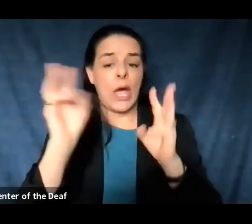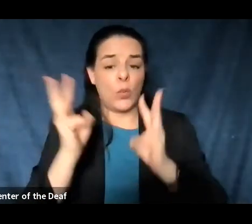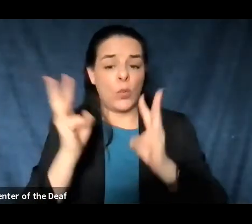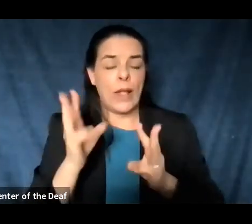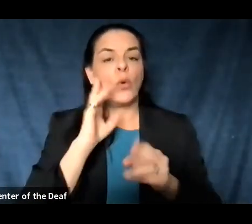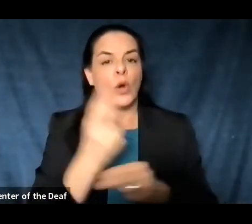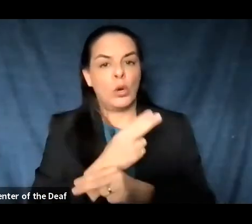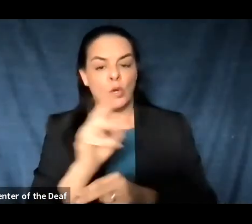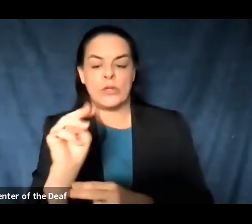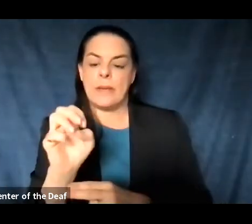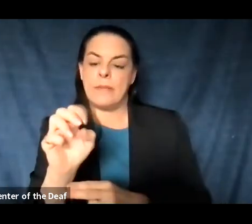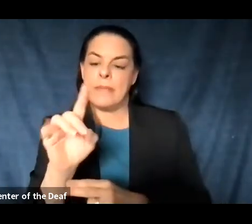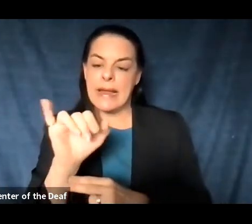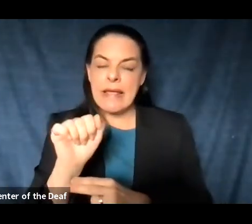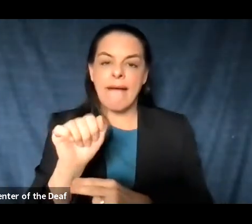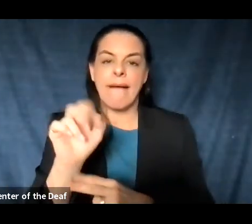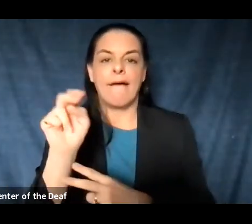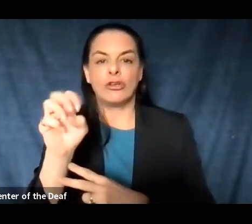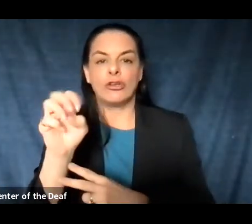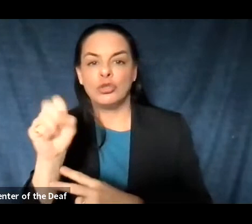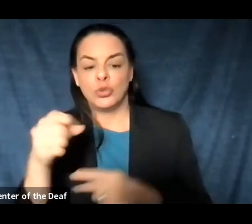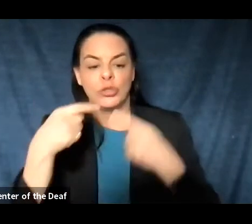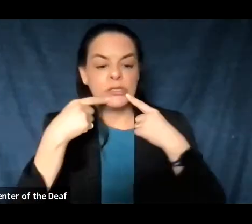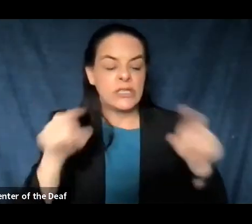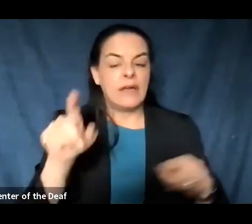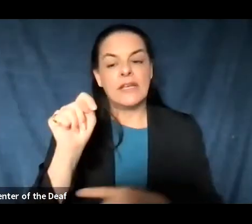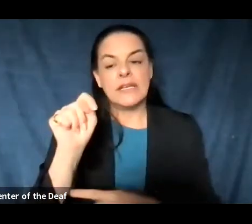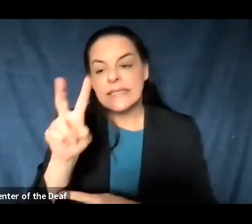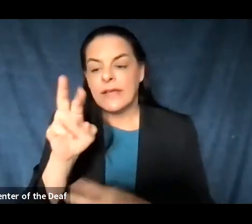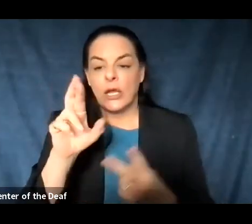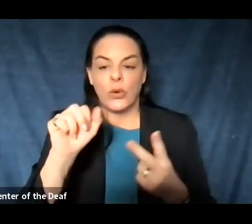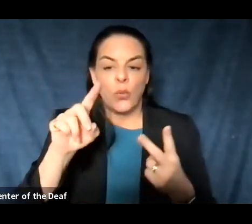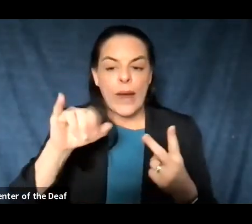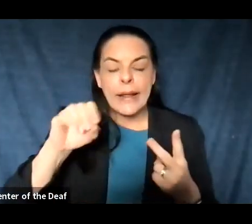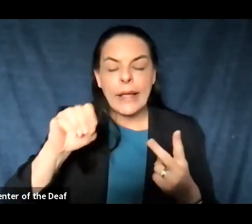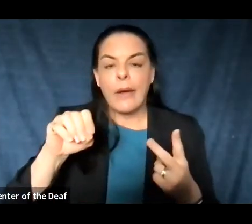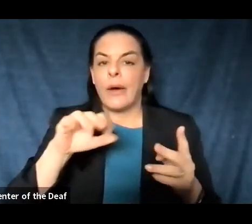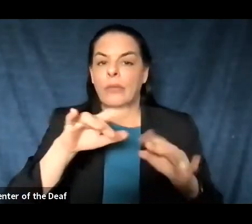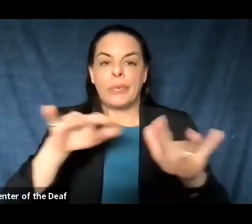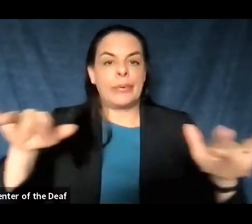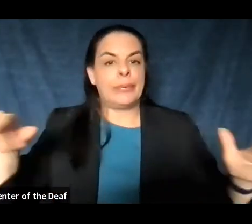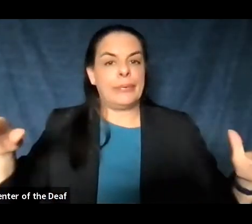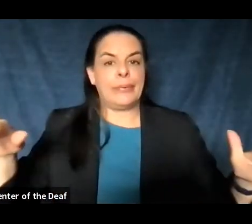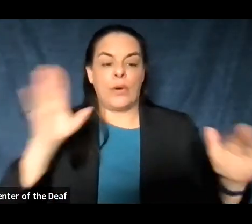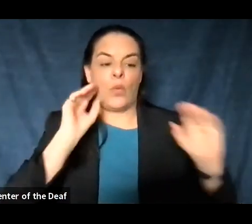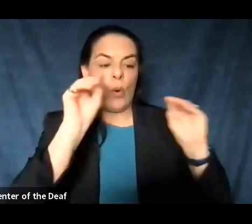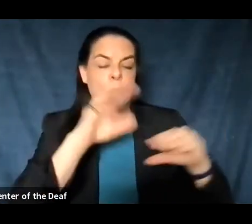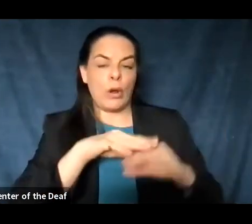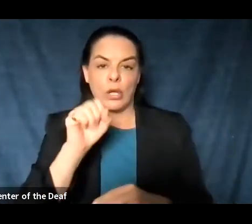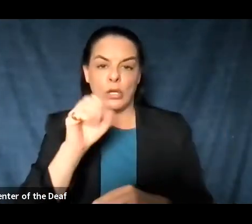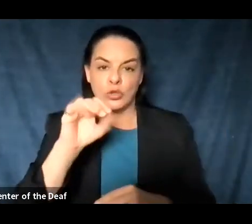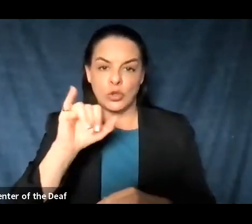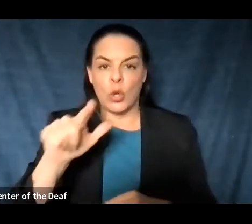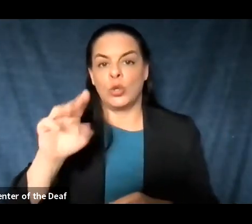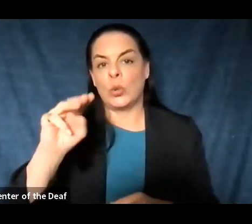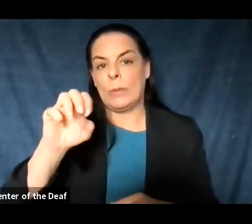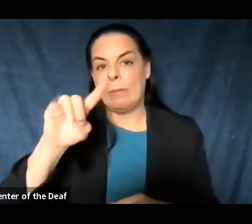partners, announcing it on TV, radio, other ways. We'll put it up on our social media platforms.